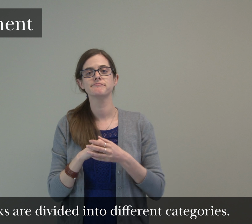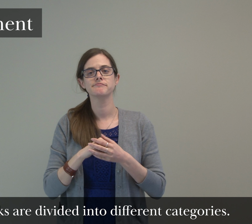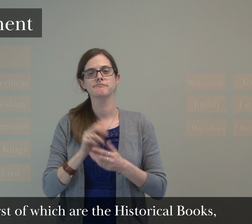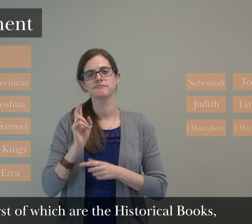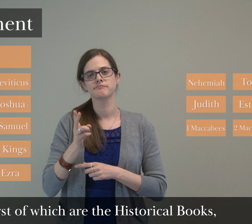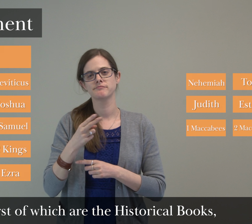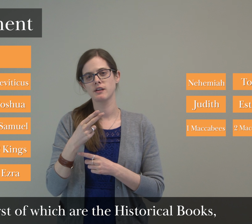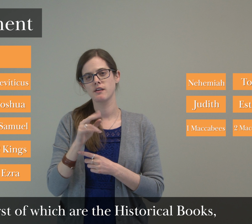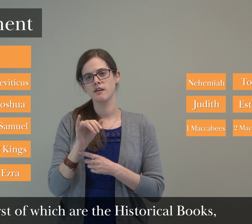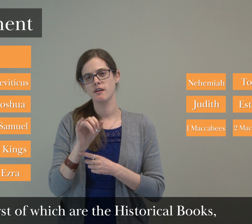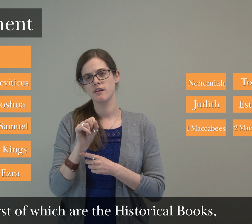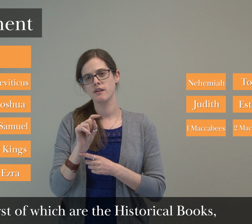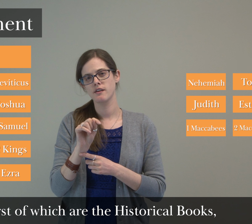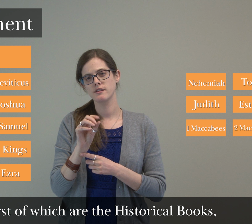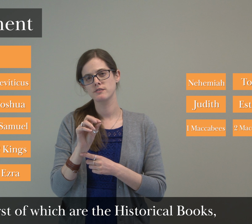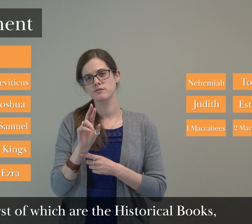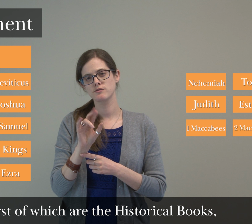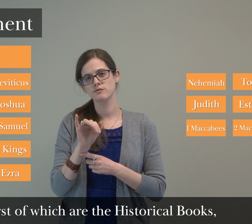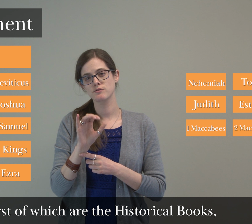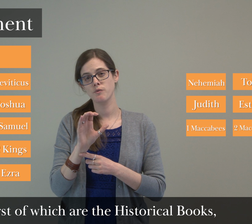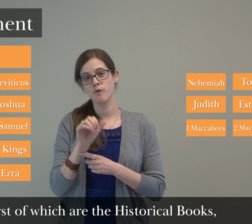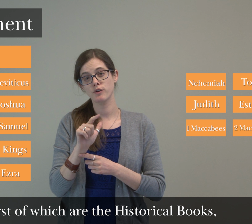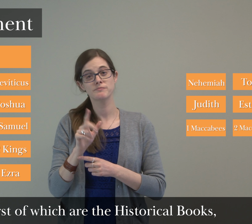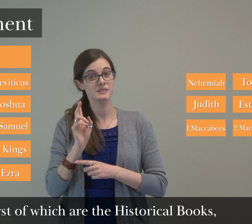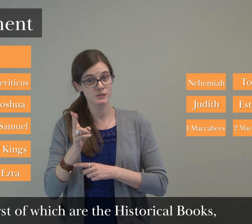the first of which are the historical books,